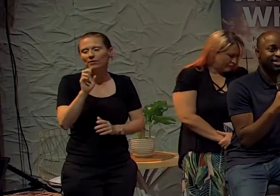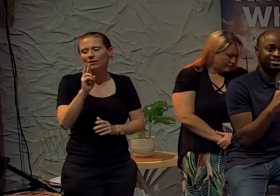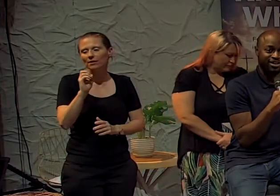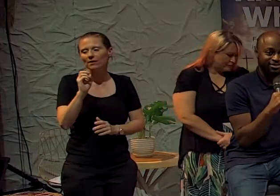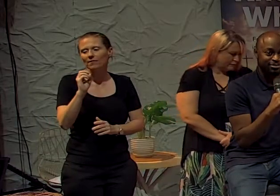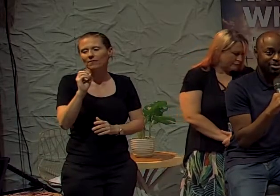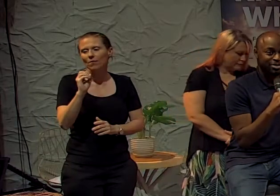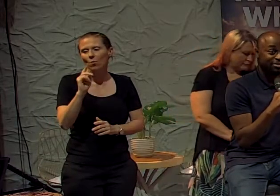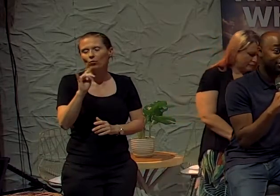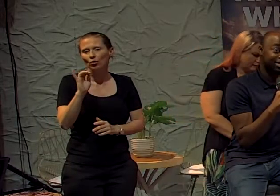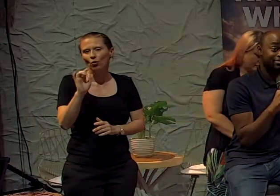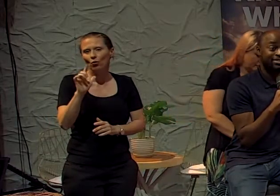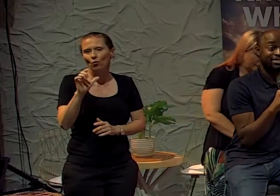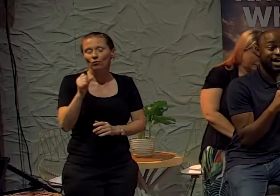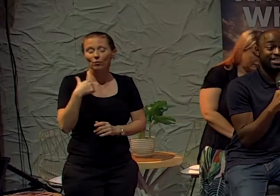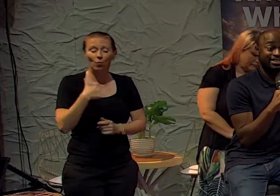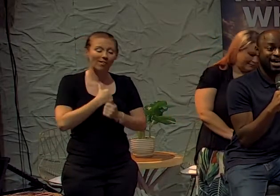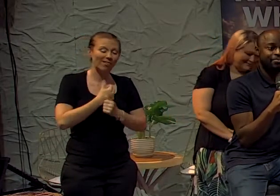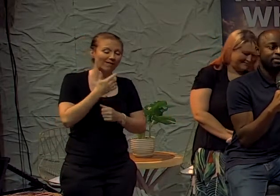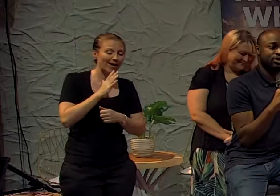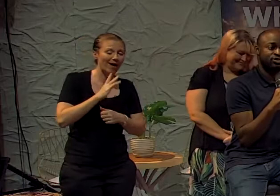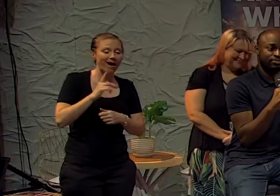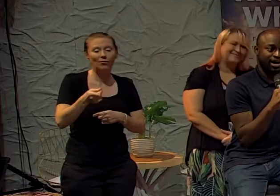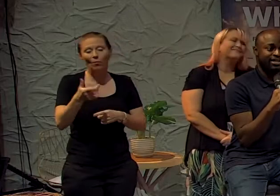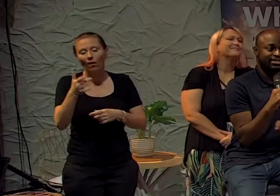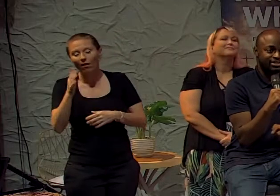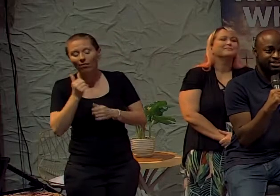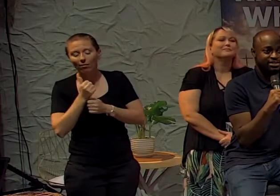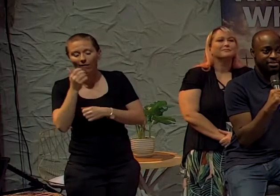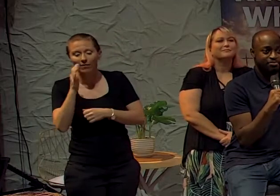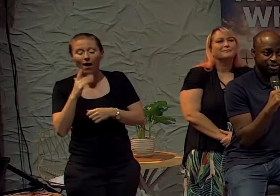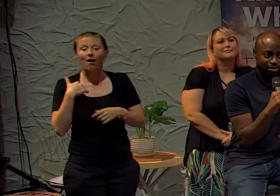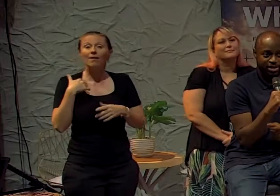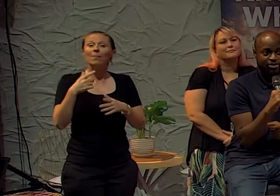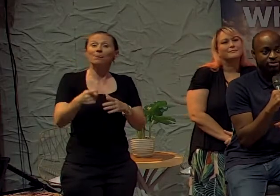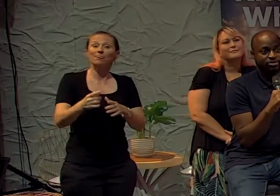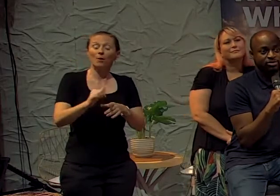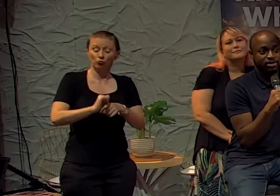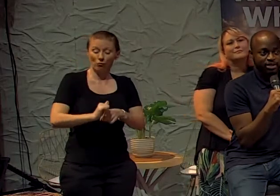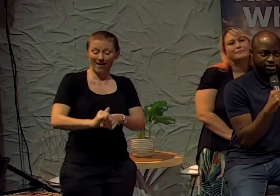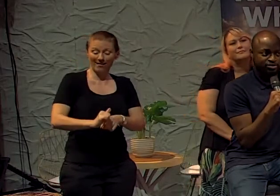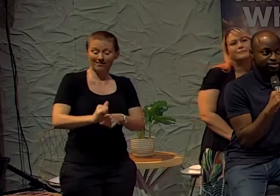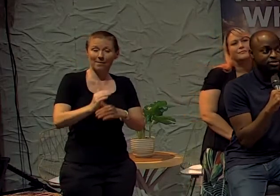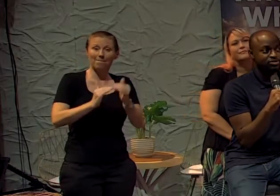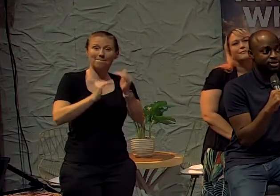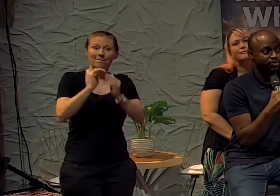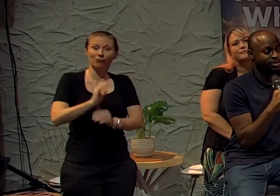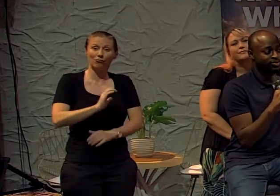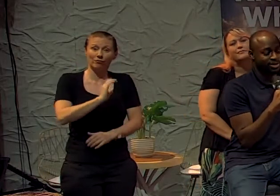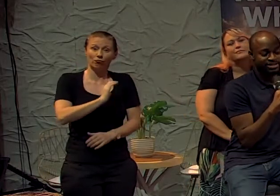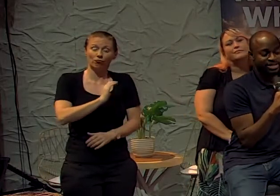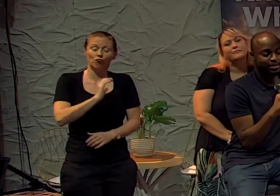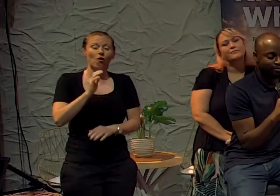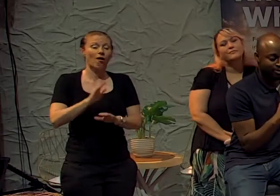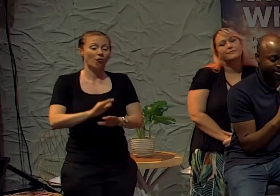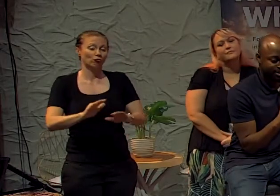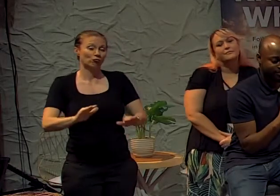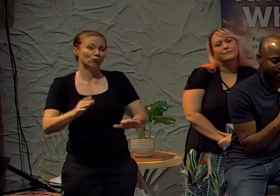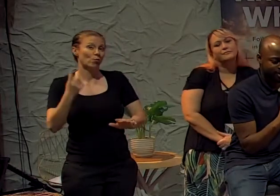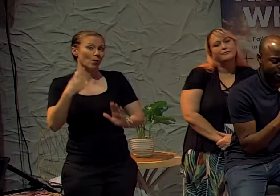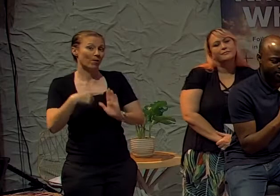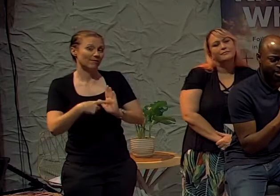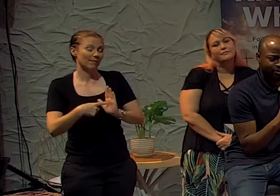love God and it's awesome. But sometimes it's not that, but those practices, they build character in our children. And one example